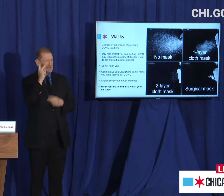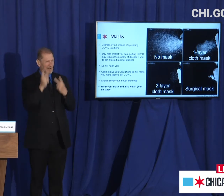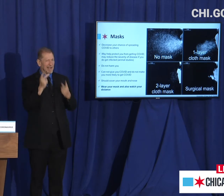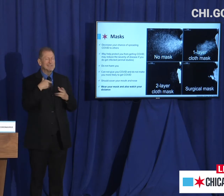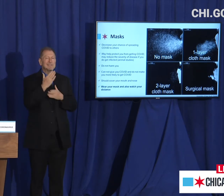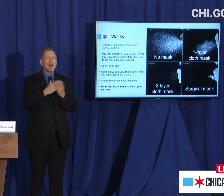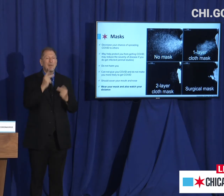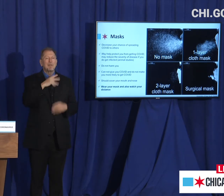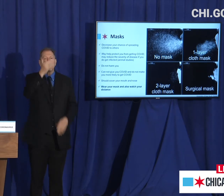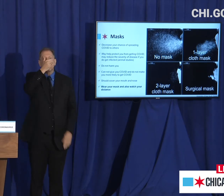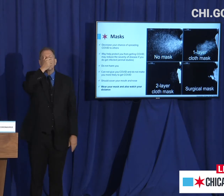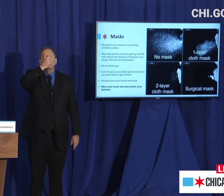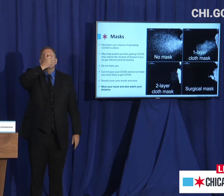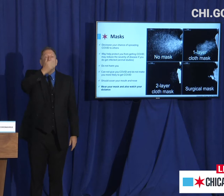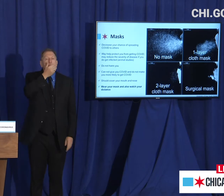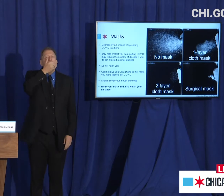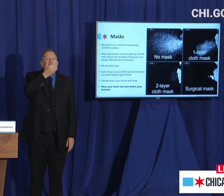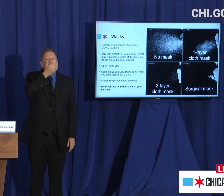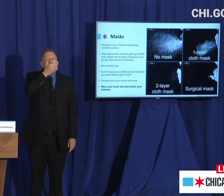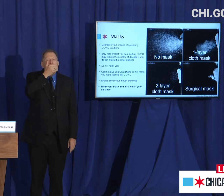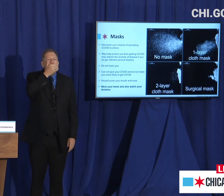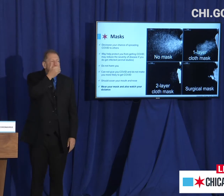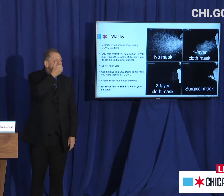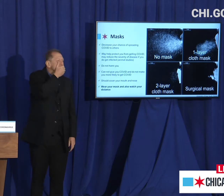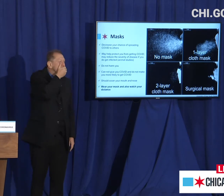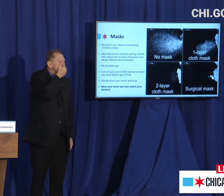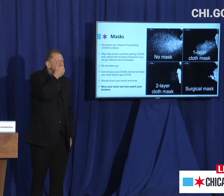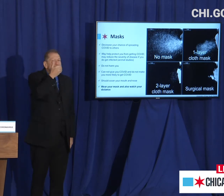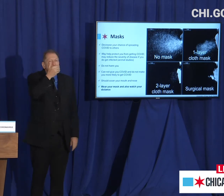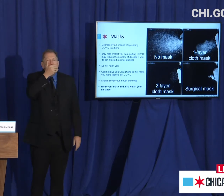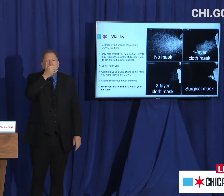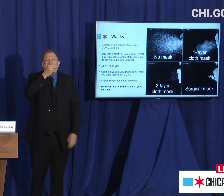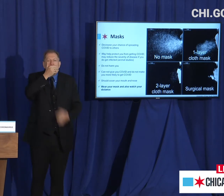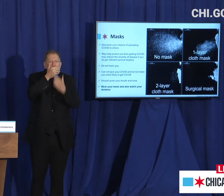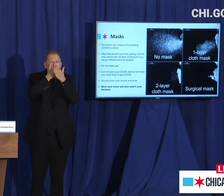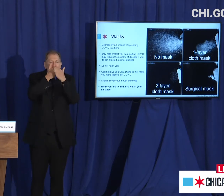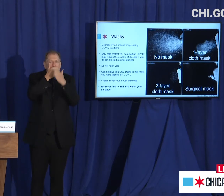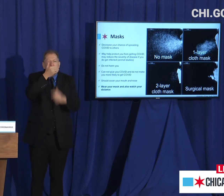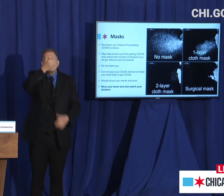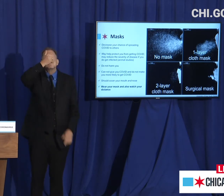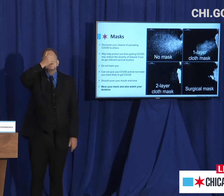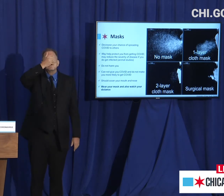wearing their mask under their chin or just over their mouth